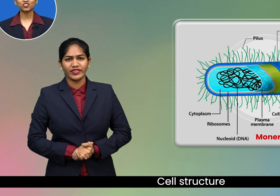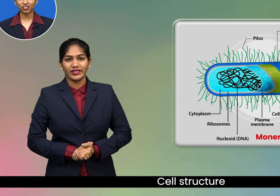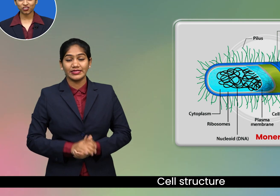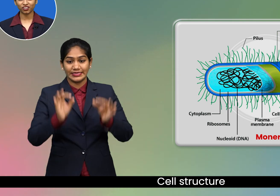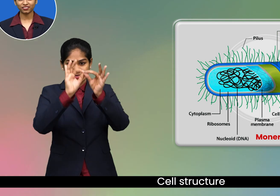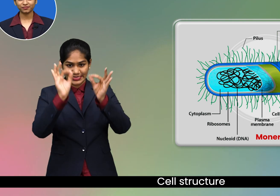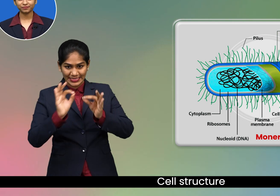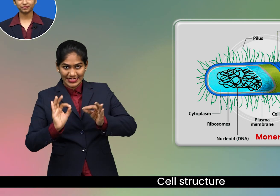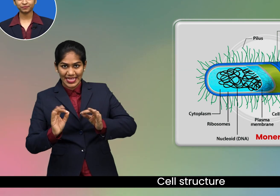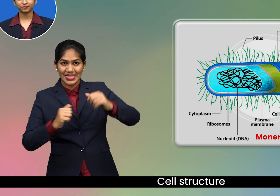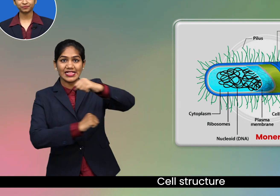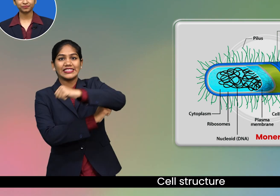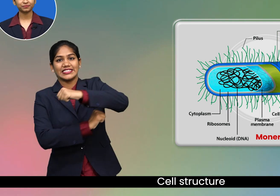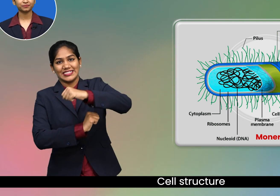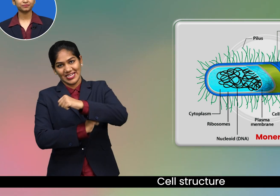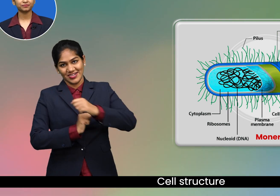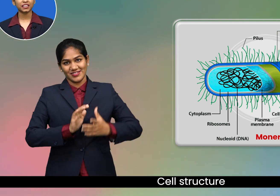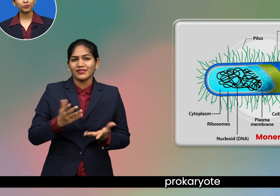Cell structure.